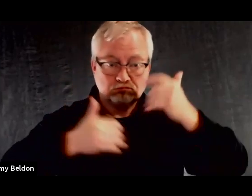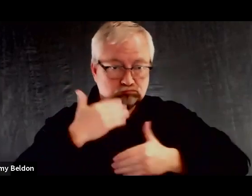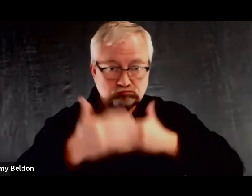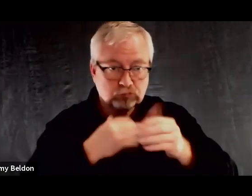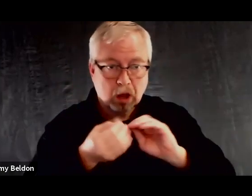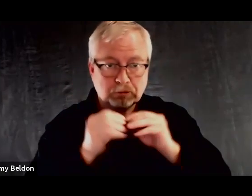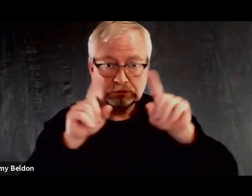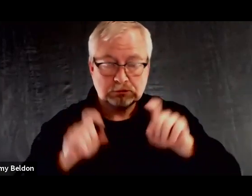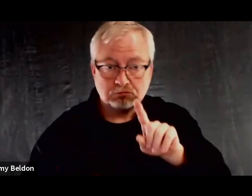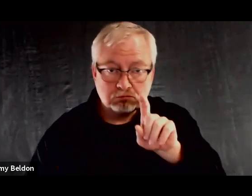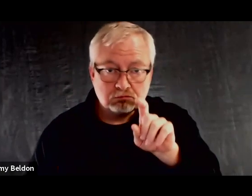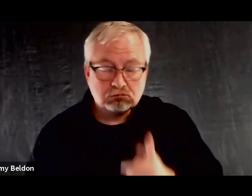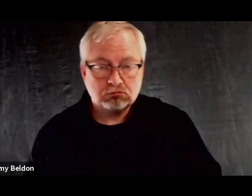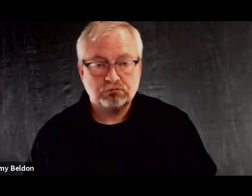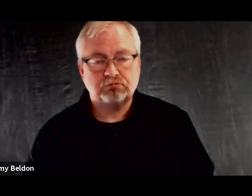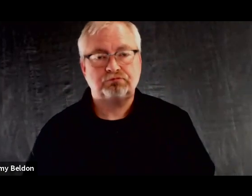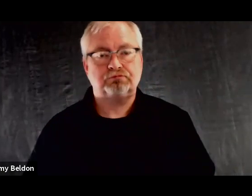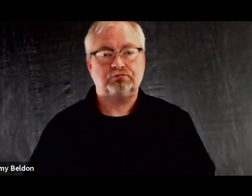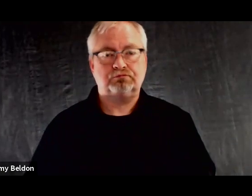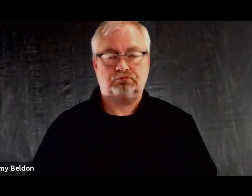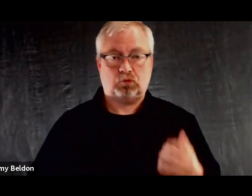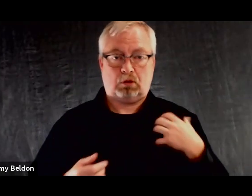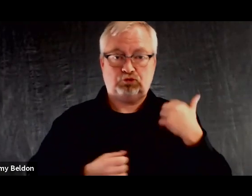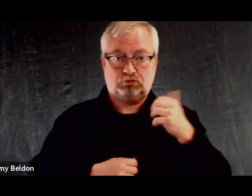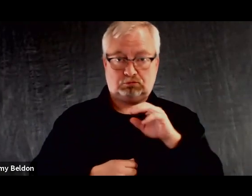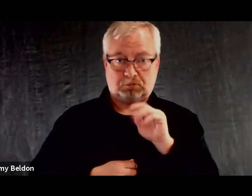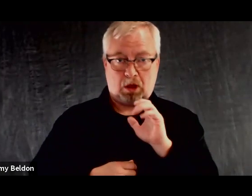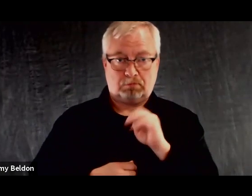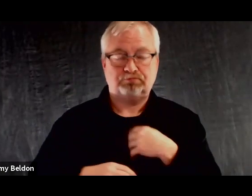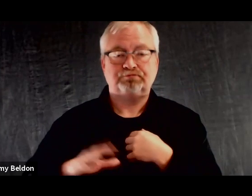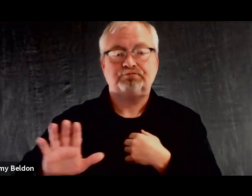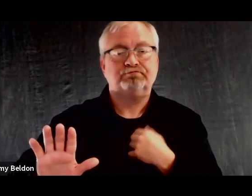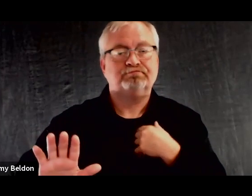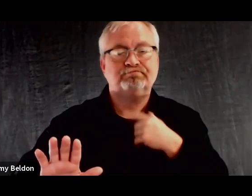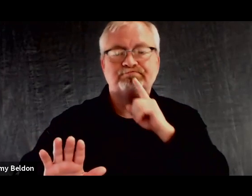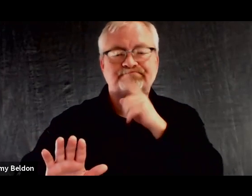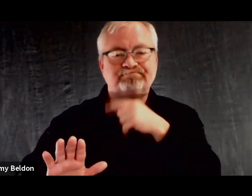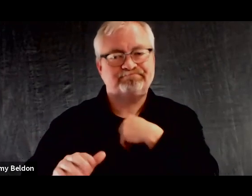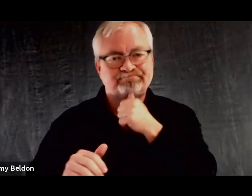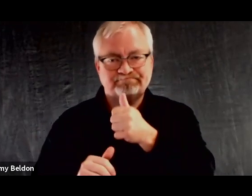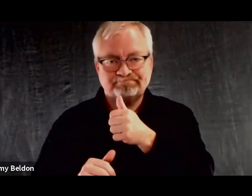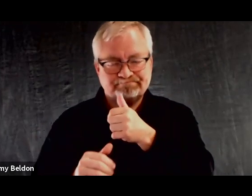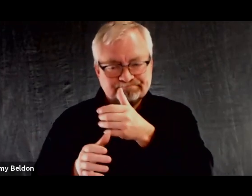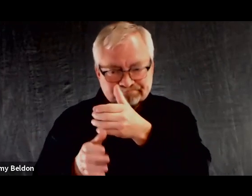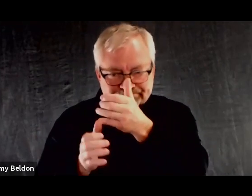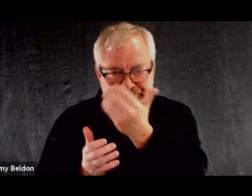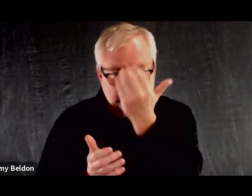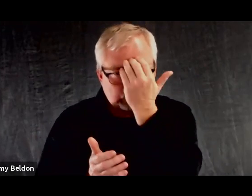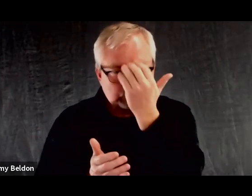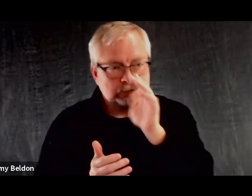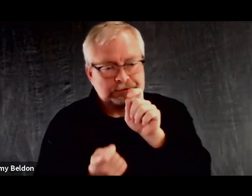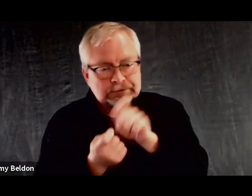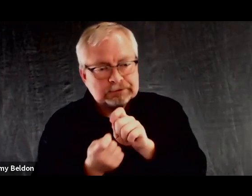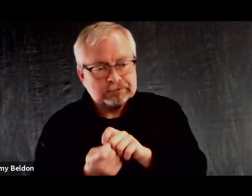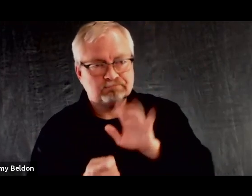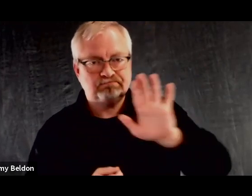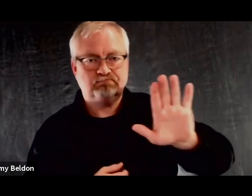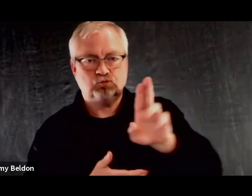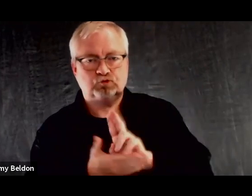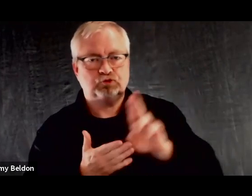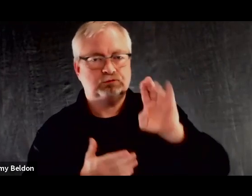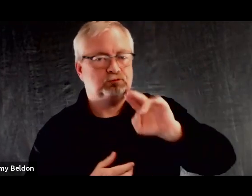Yeah, again, I apologize that I don't know more about the details here, but I'm not sure whether the U is proposing